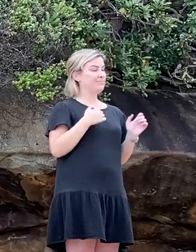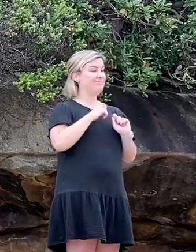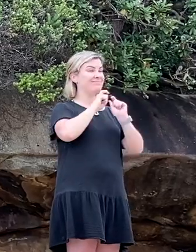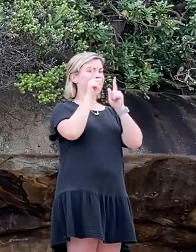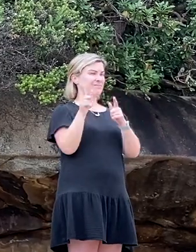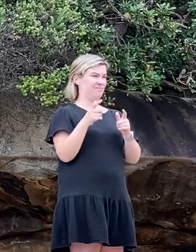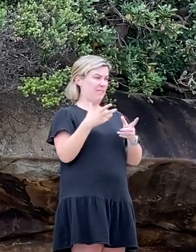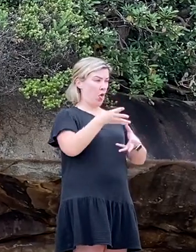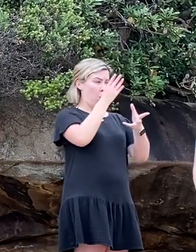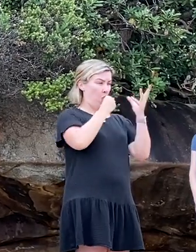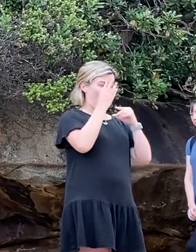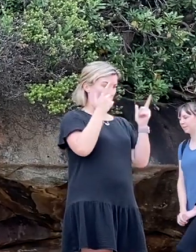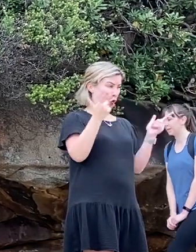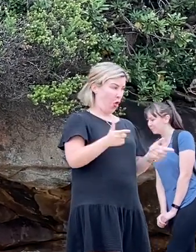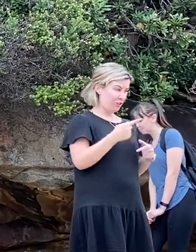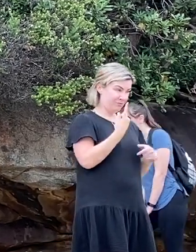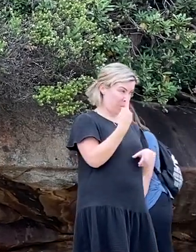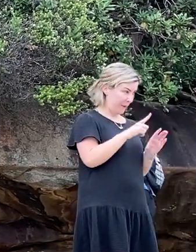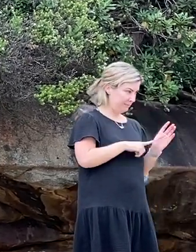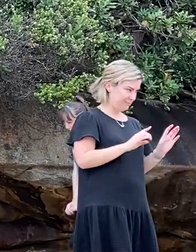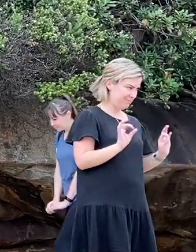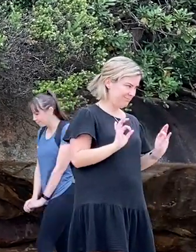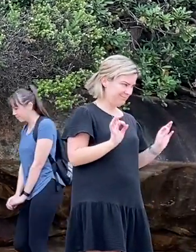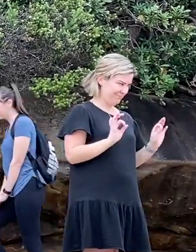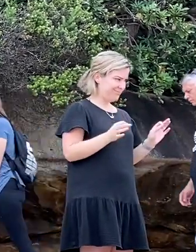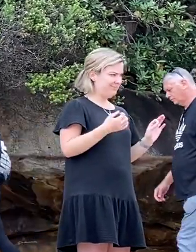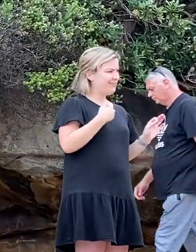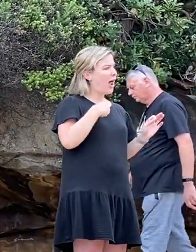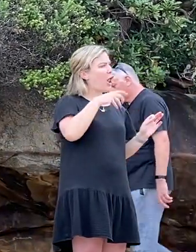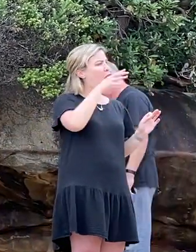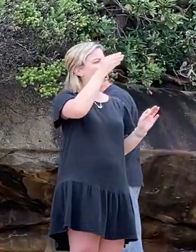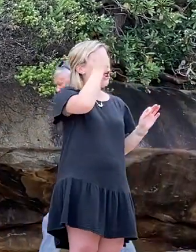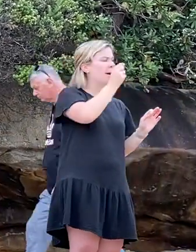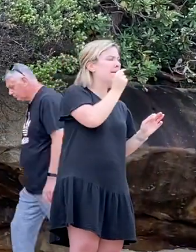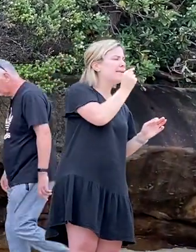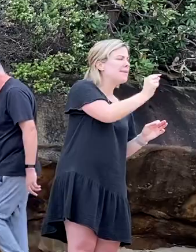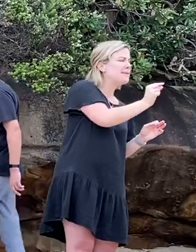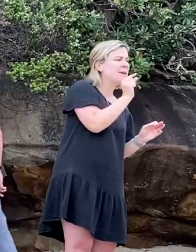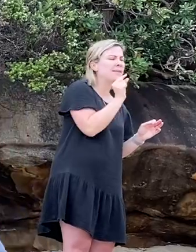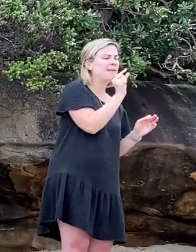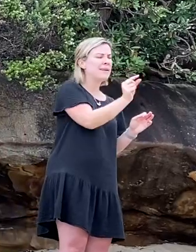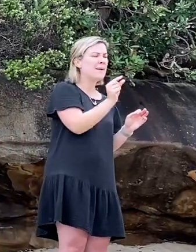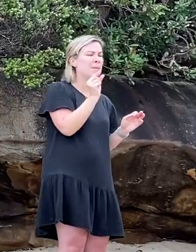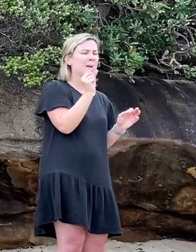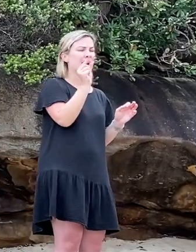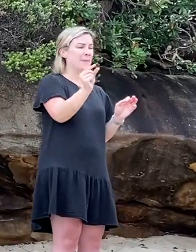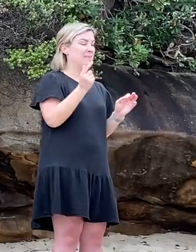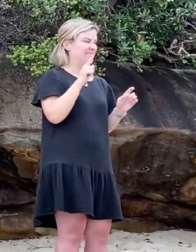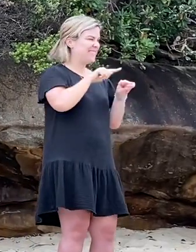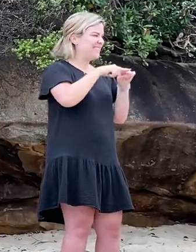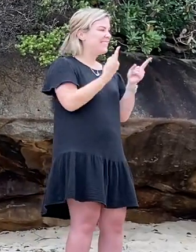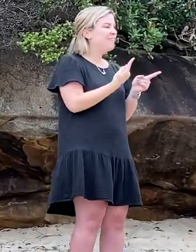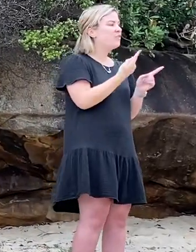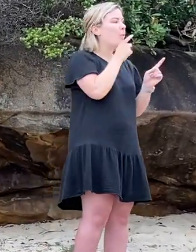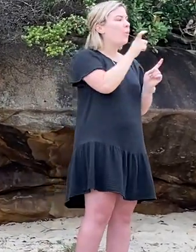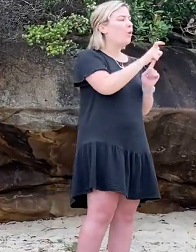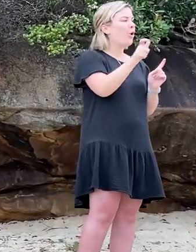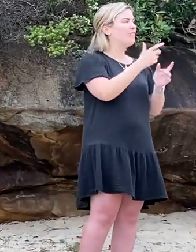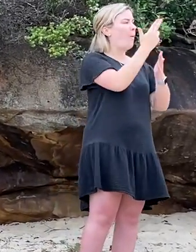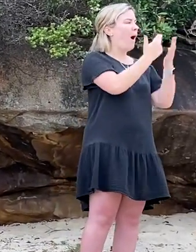much Italian the first year, but I did learn to say a lot of nouns and things like bronze and wire and nails